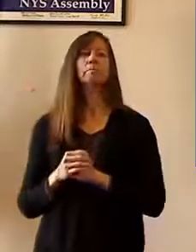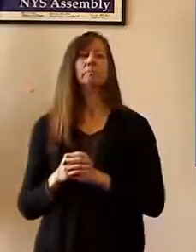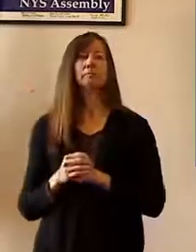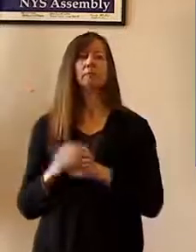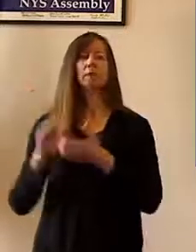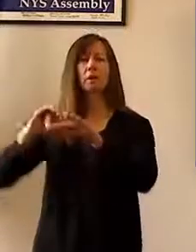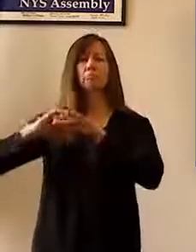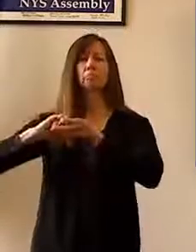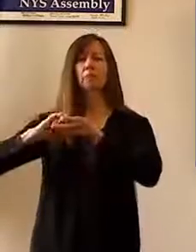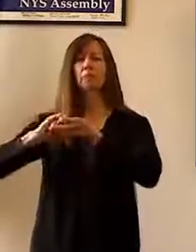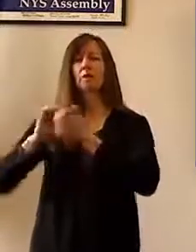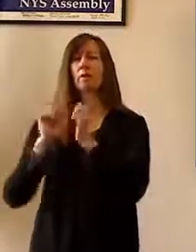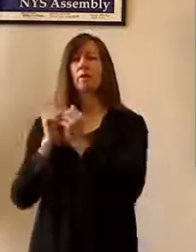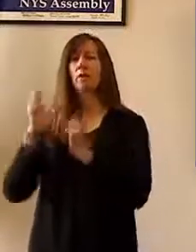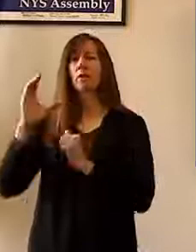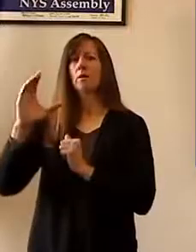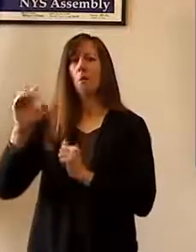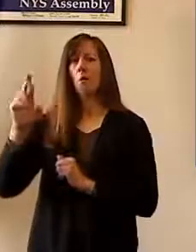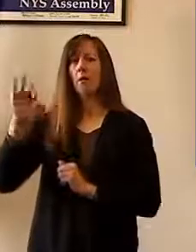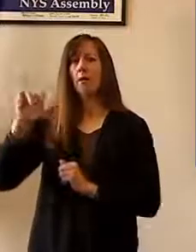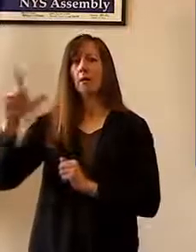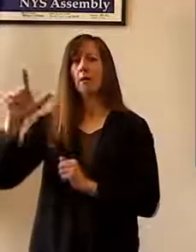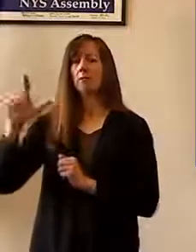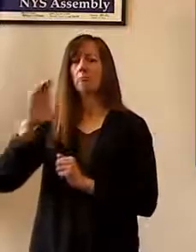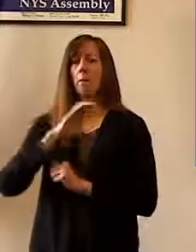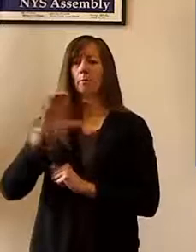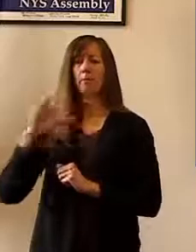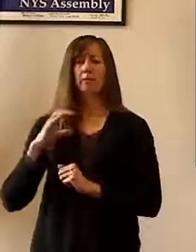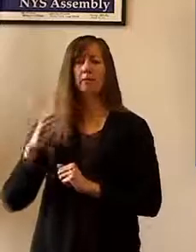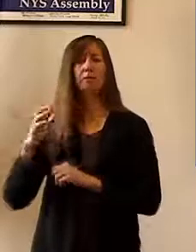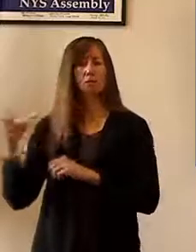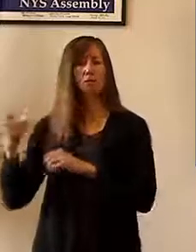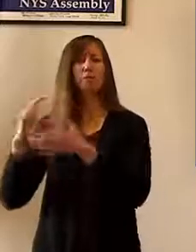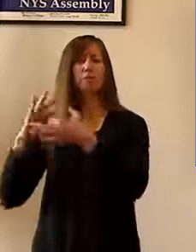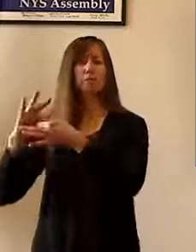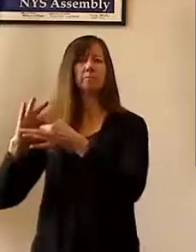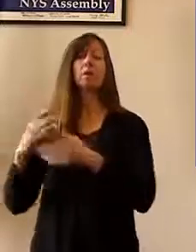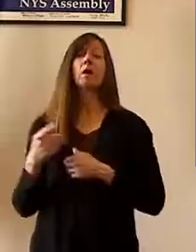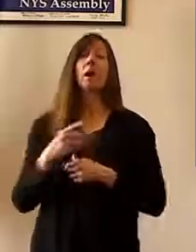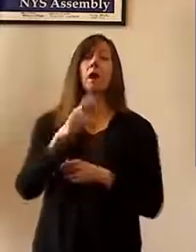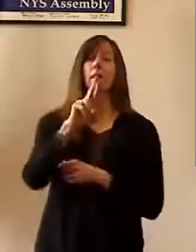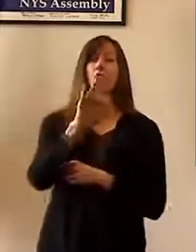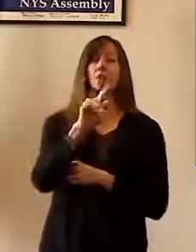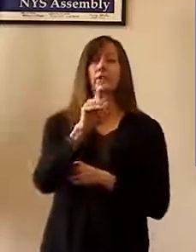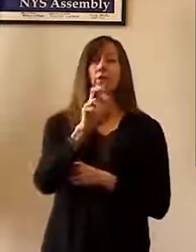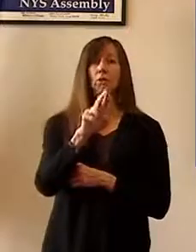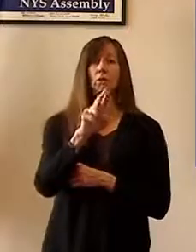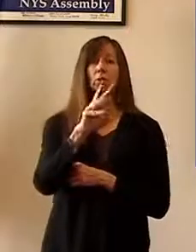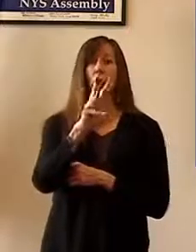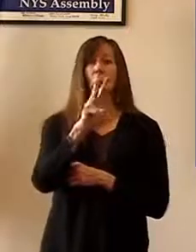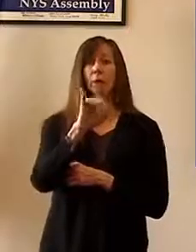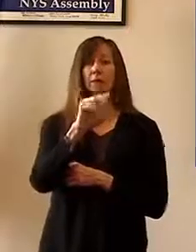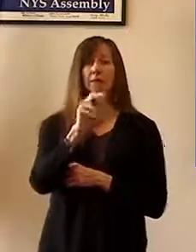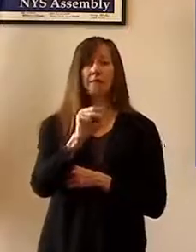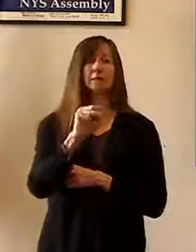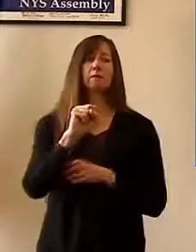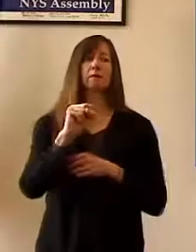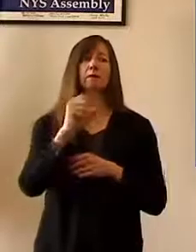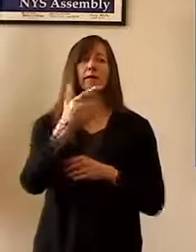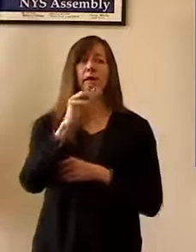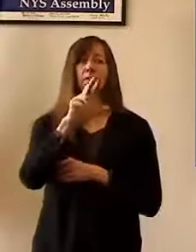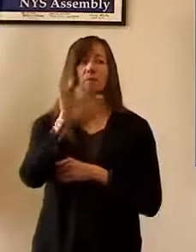Cornell Cooperative Extension of Dutchess County, the Public Library District, and River Winds Gallery. And for more information, you can visit